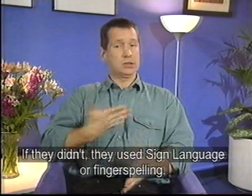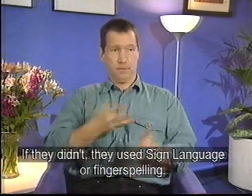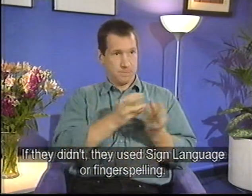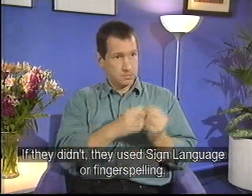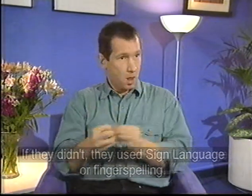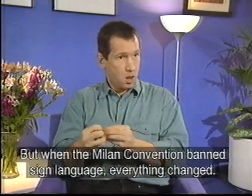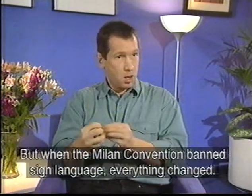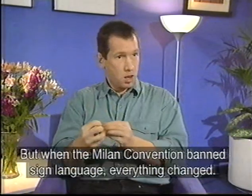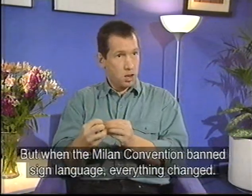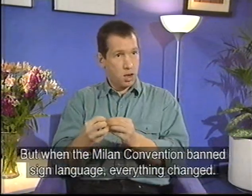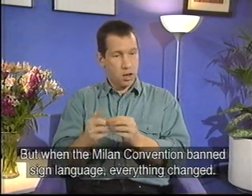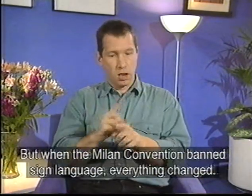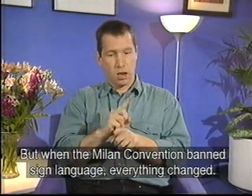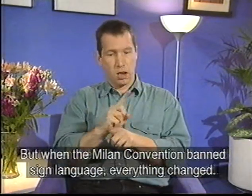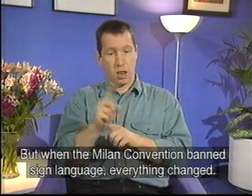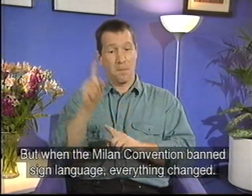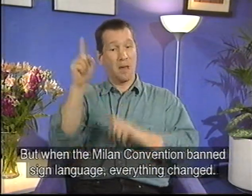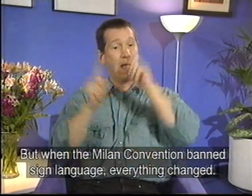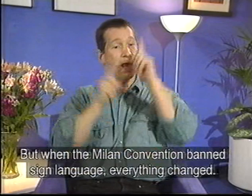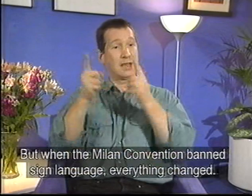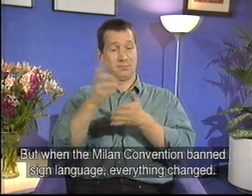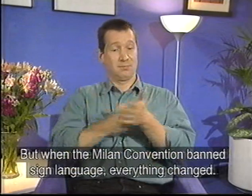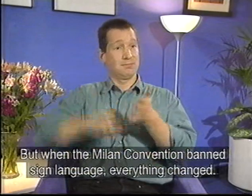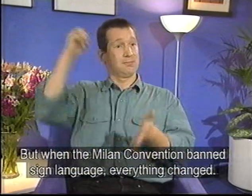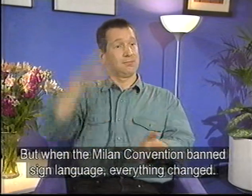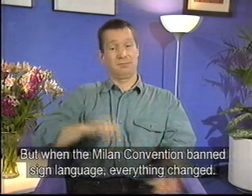the Milan Convention banned sign language and everything changed.